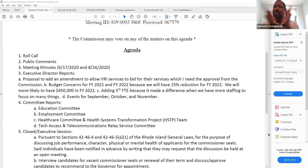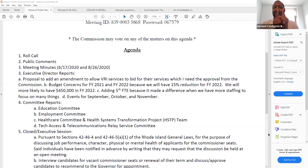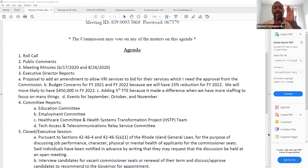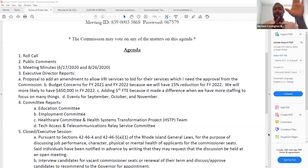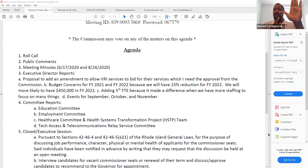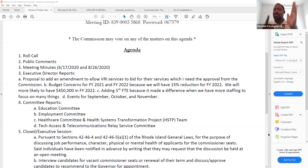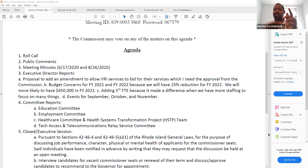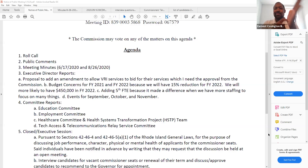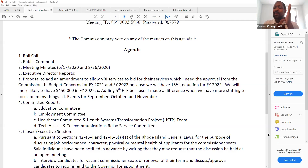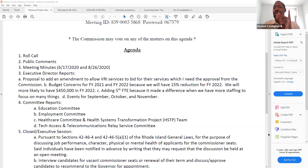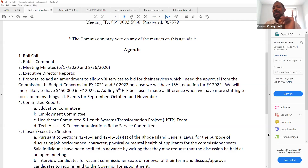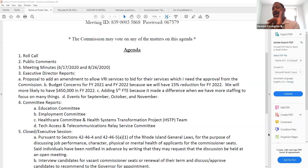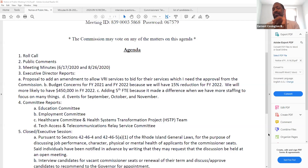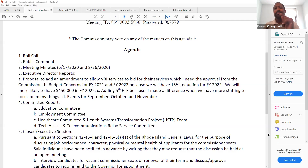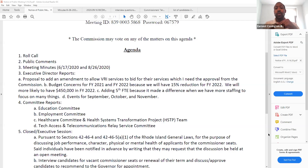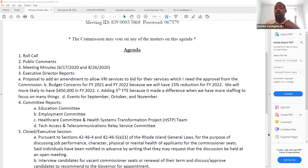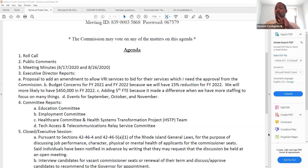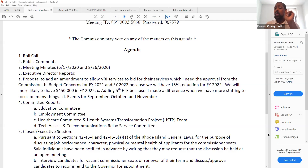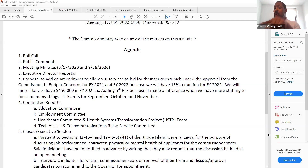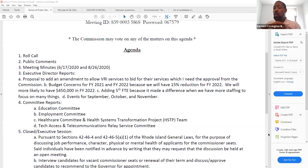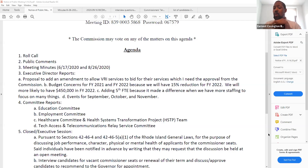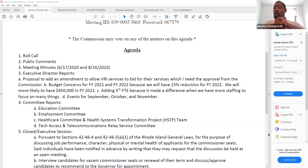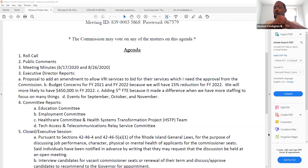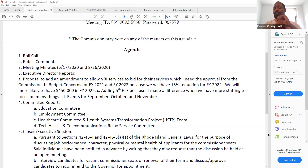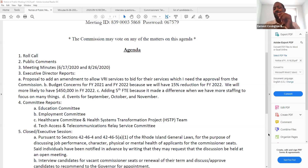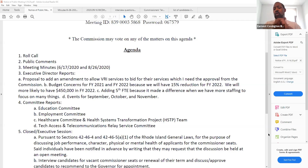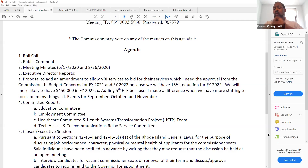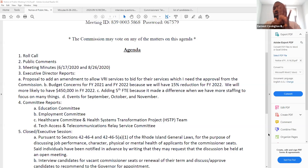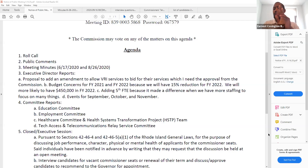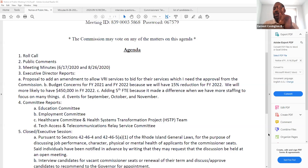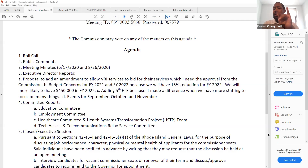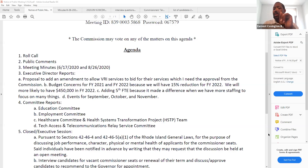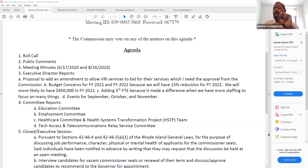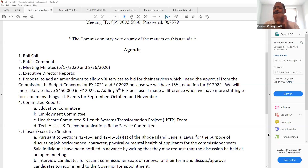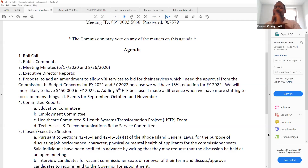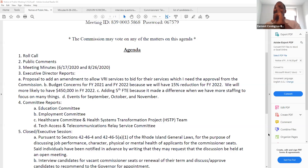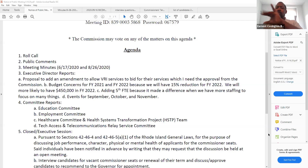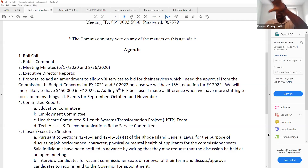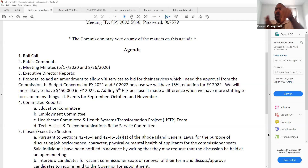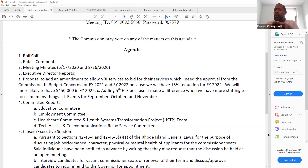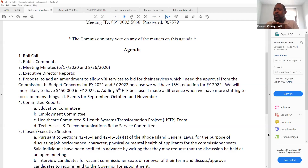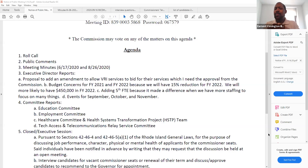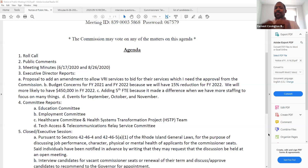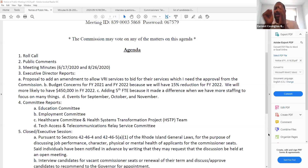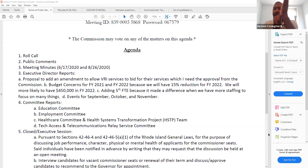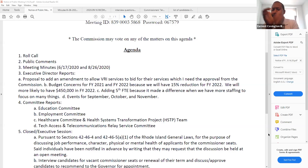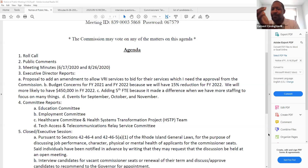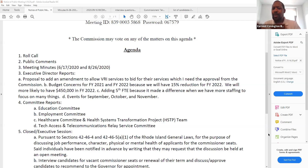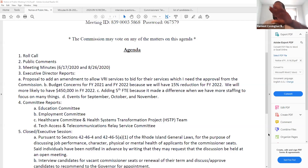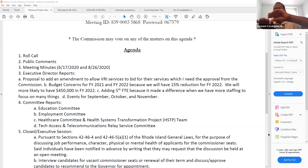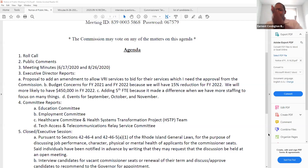giving us 15, because we haven't met certain of their requirements. Like you have to order some